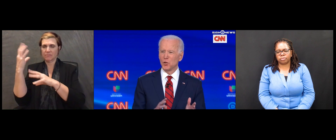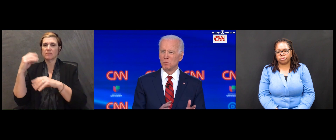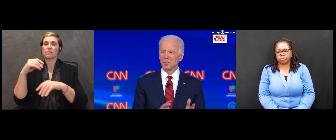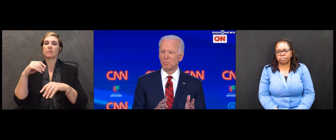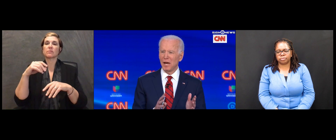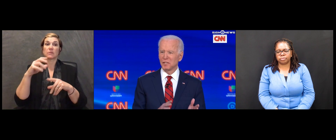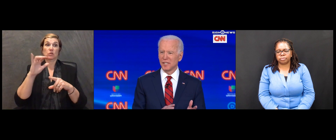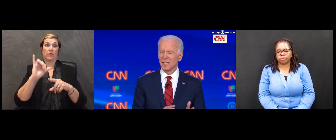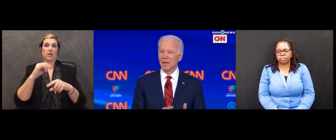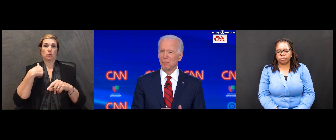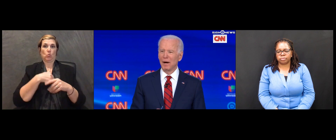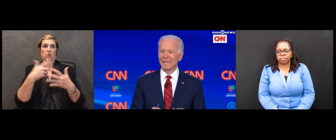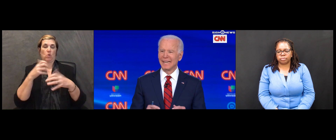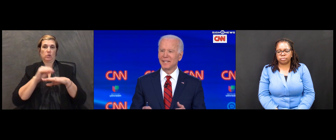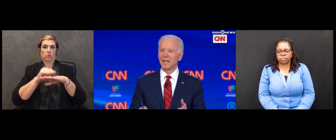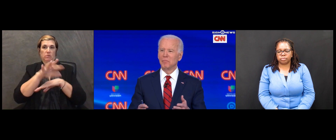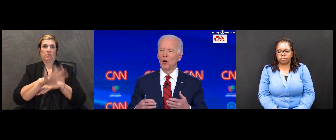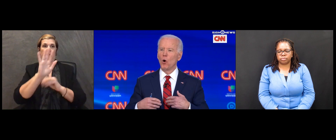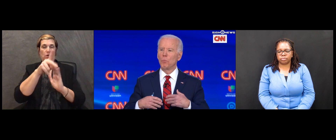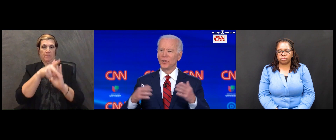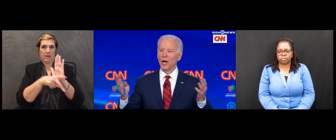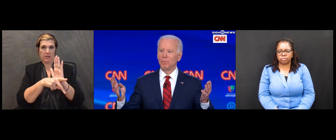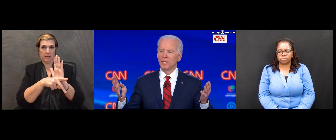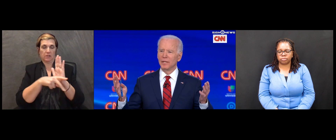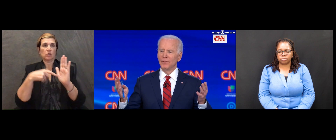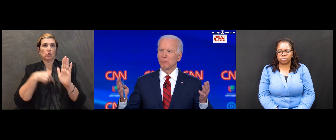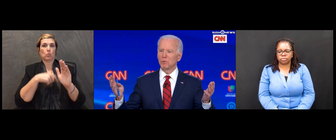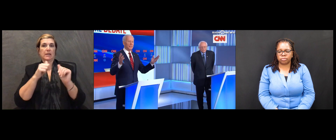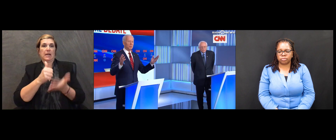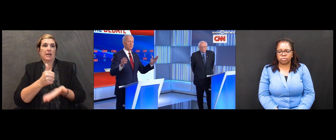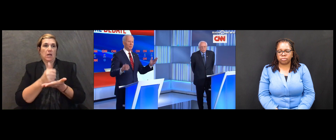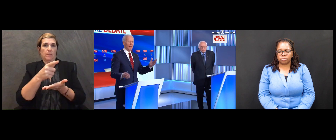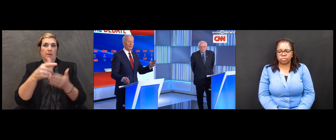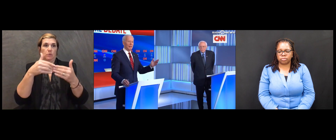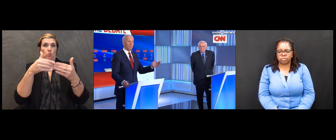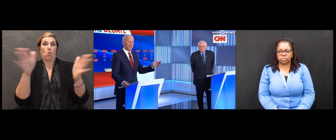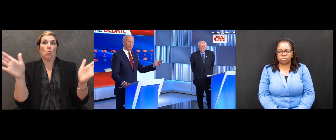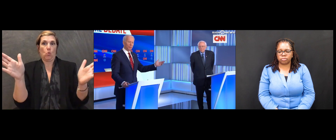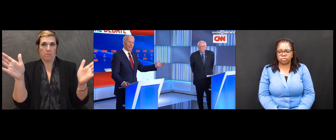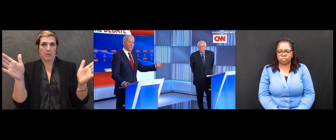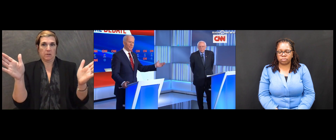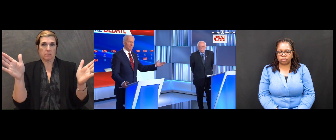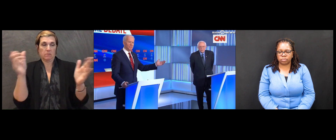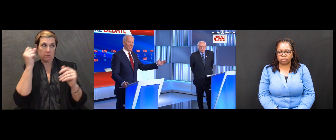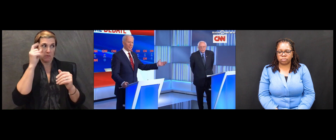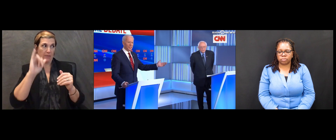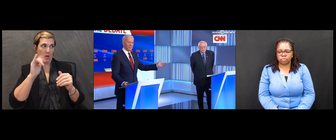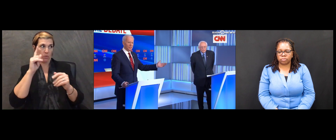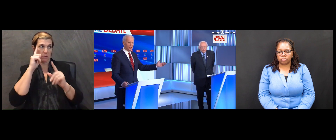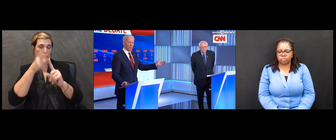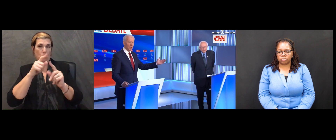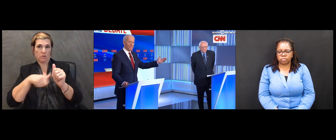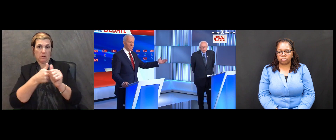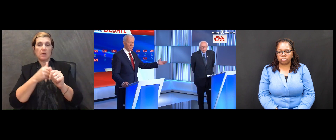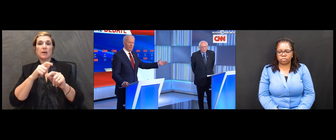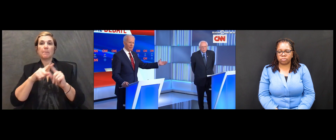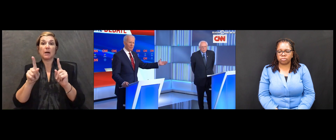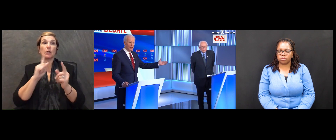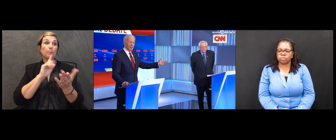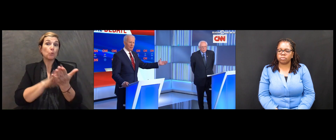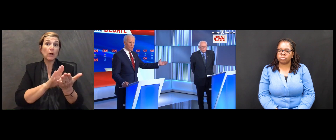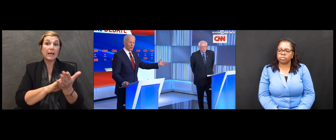impact on Cuba's policy by getting them opened up. That was what that was about. But the praising of the Sandinistas, the